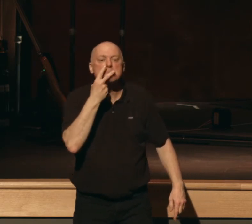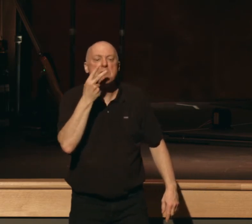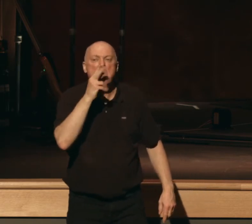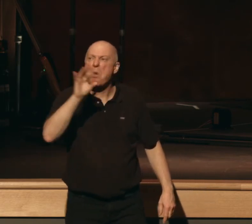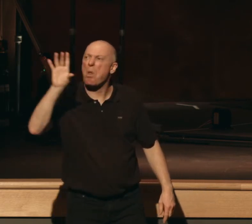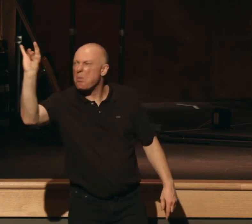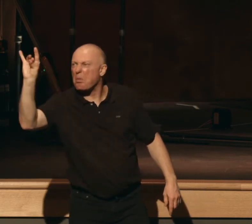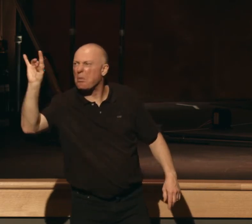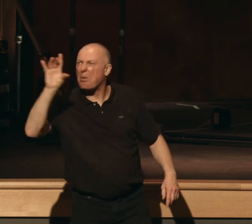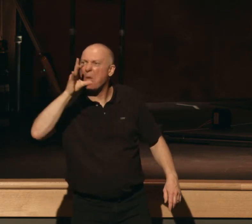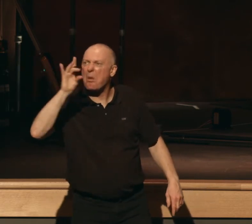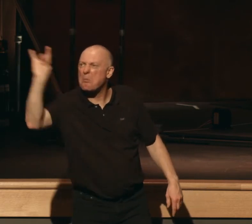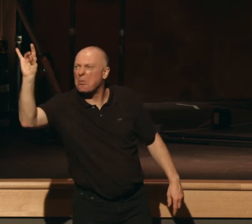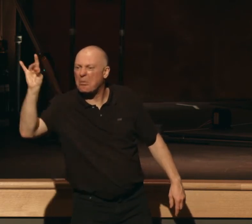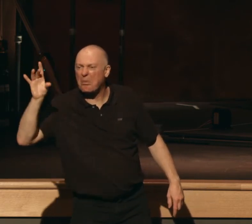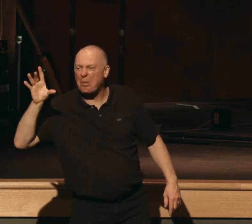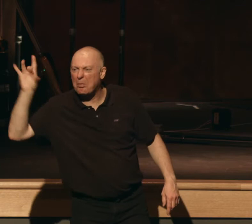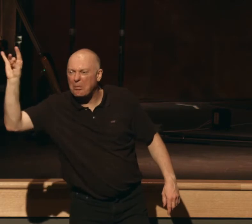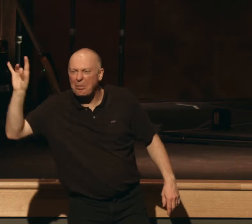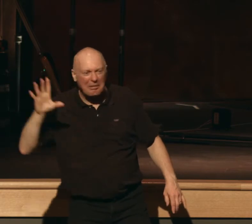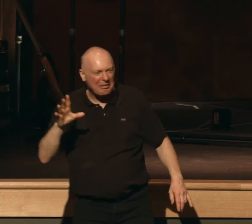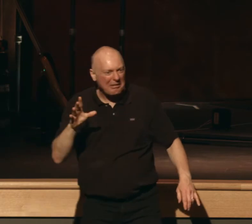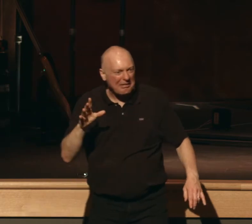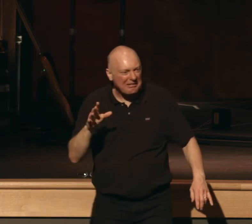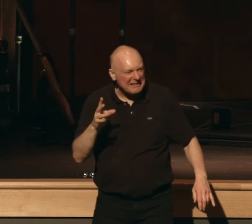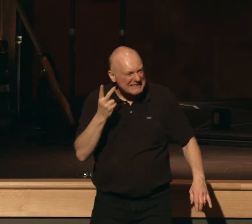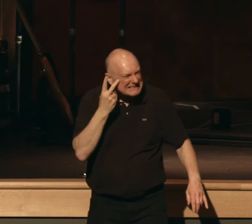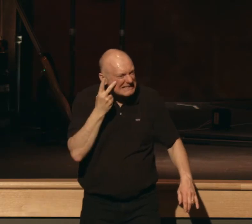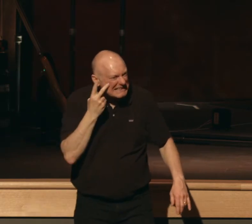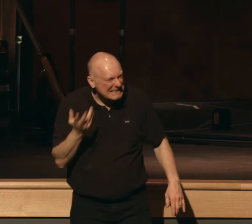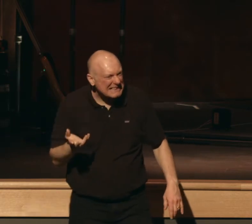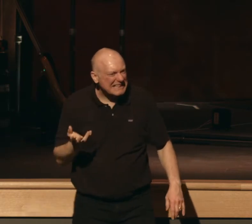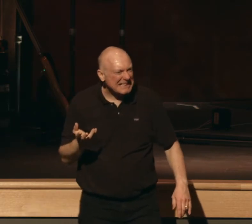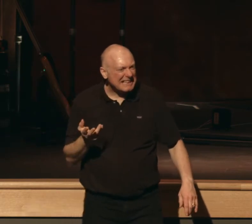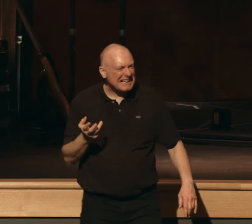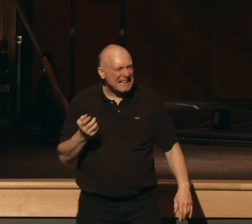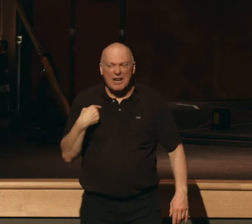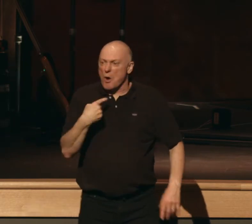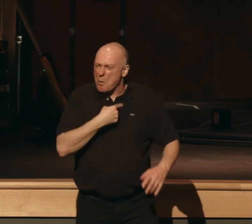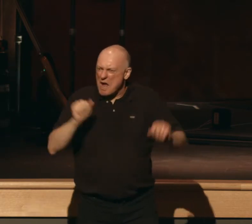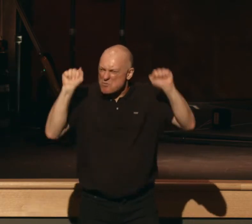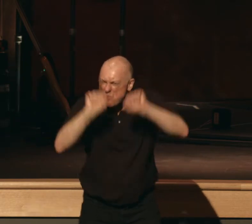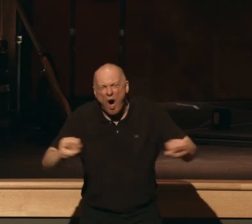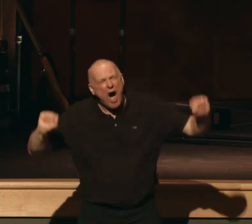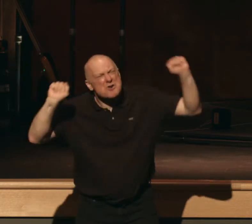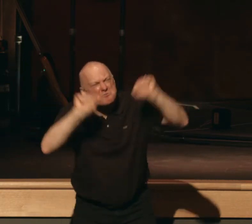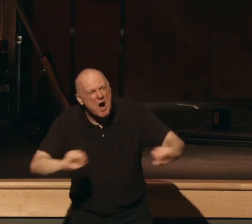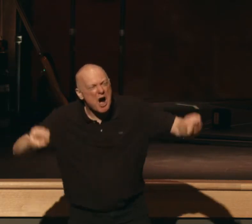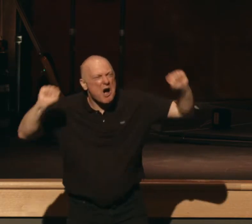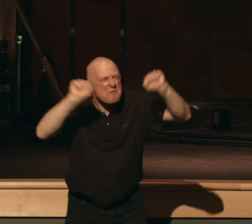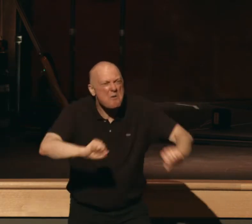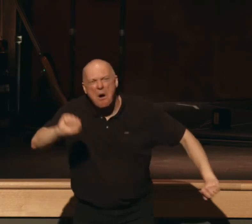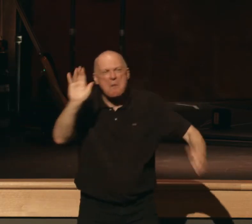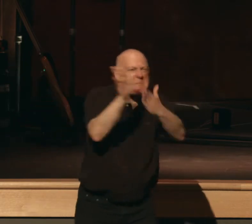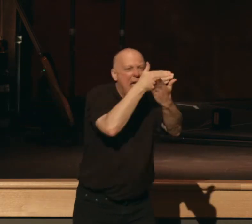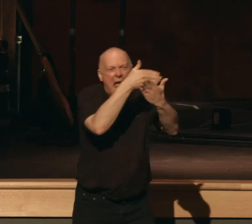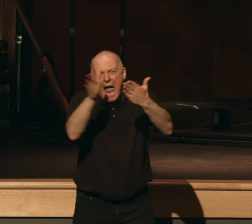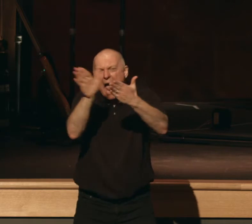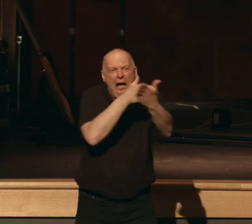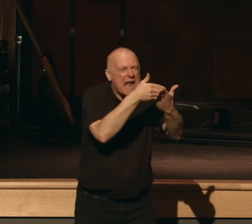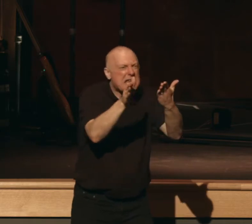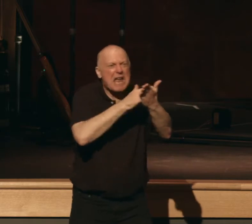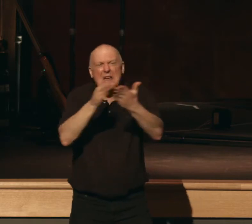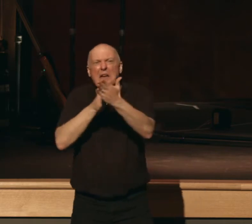That's tar. So you have an idea of what we were up against. And so we were washing walls and painting walls